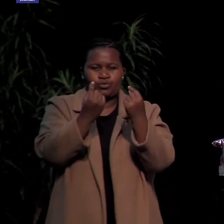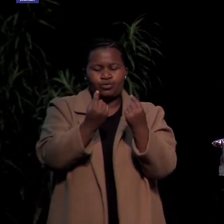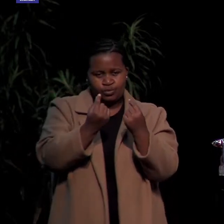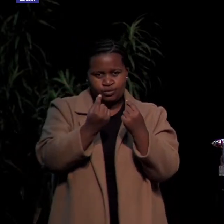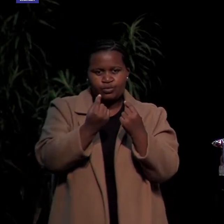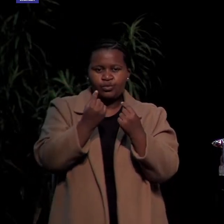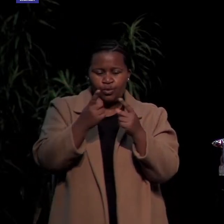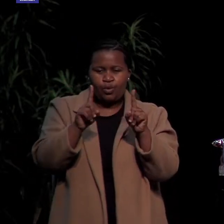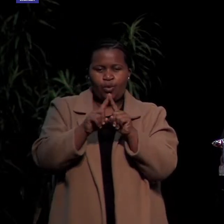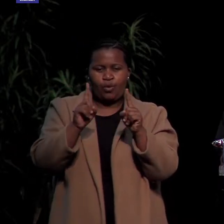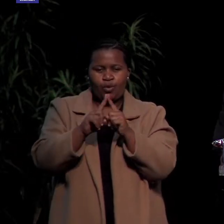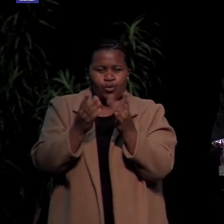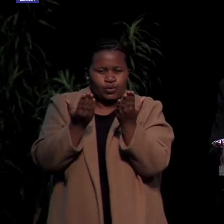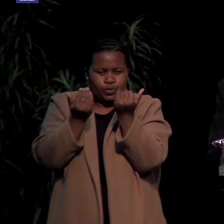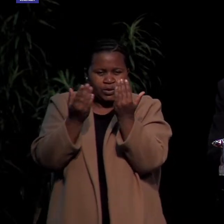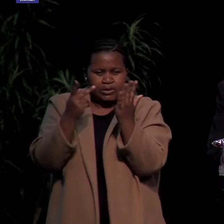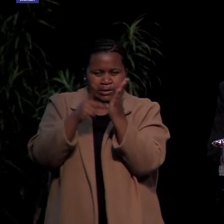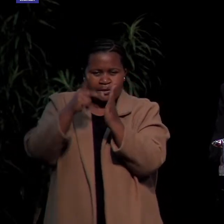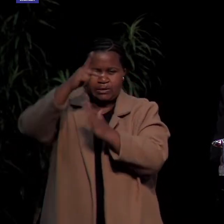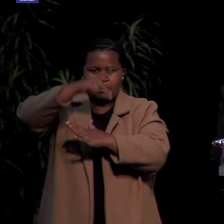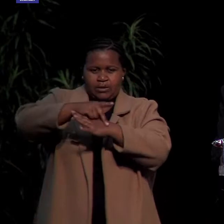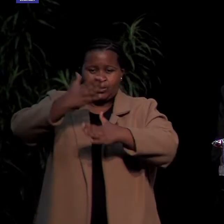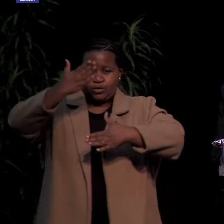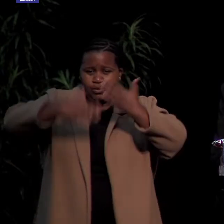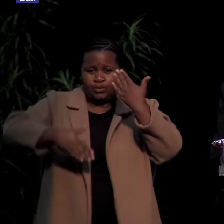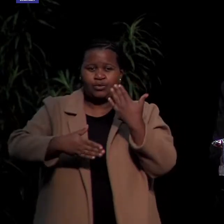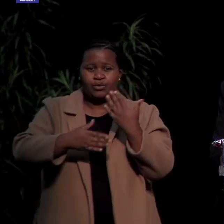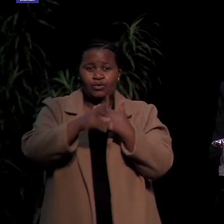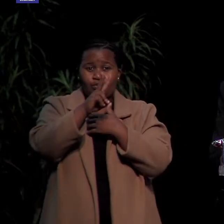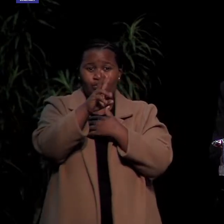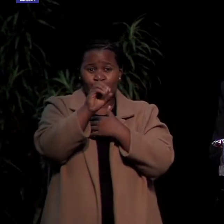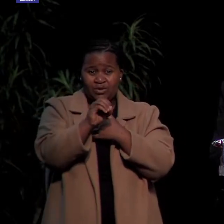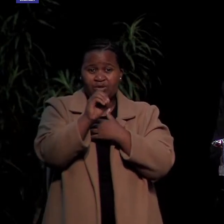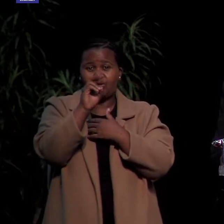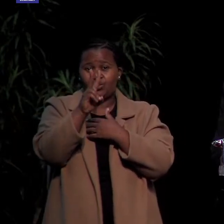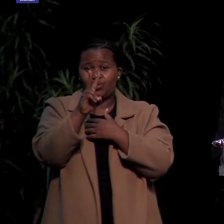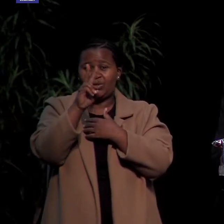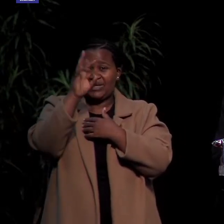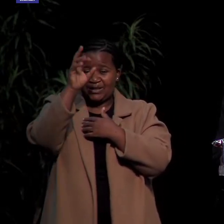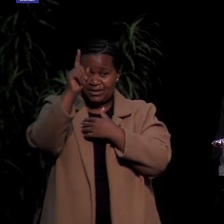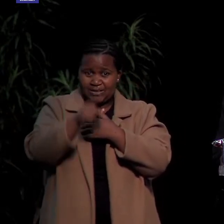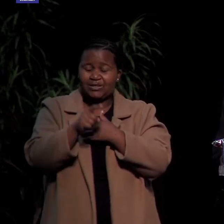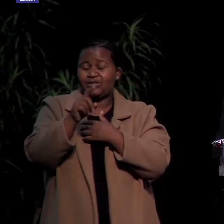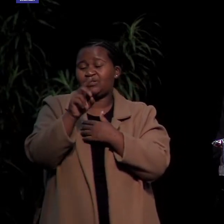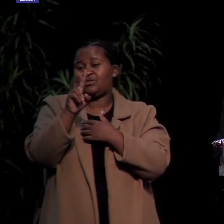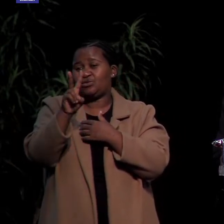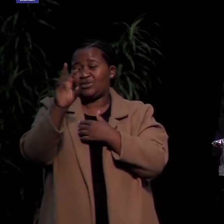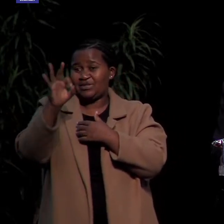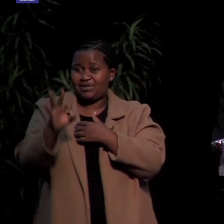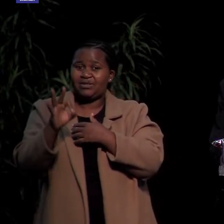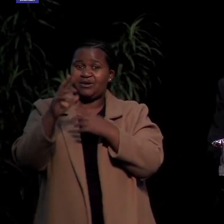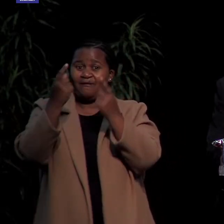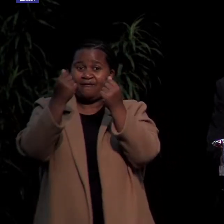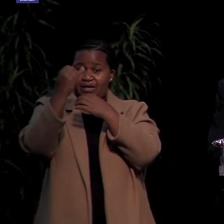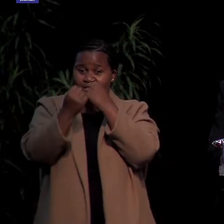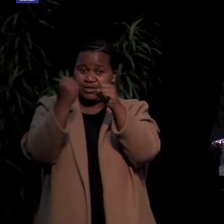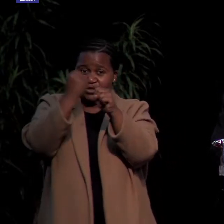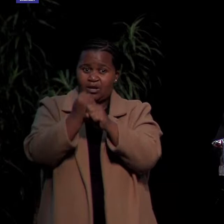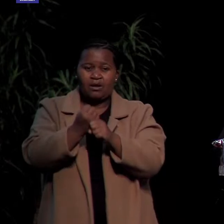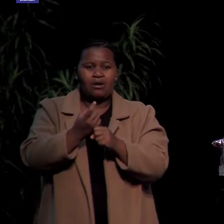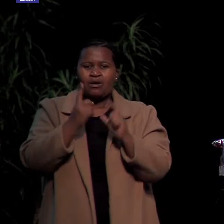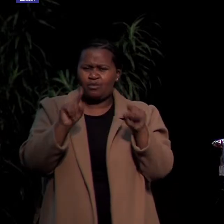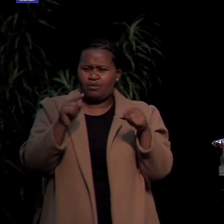unreasonable to expect these projects to be completed in 2022-2023 financial year. It was impossible to